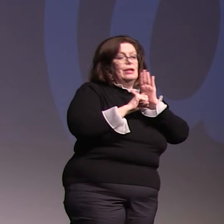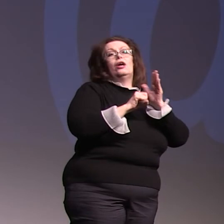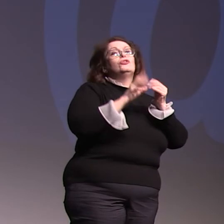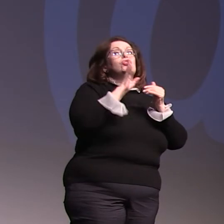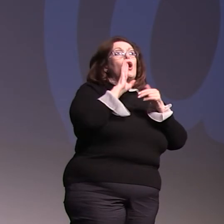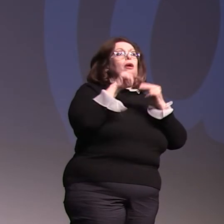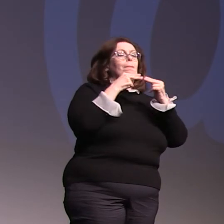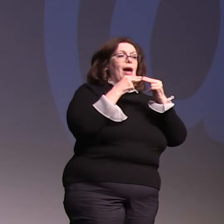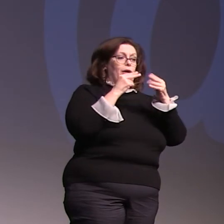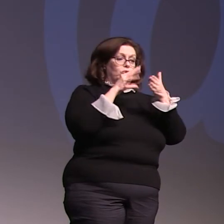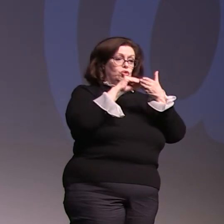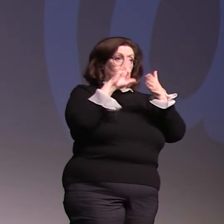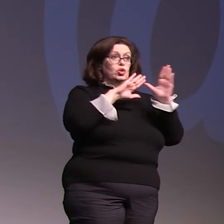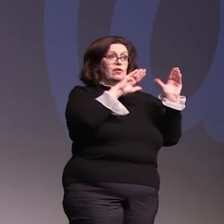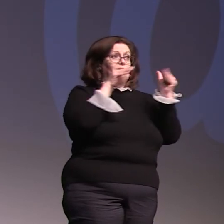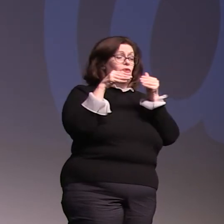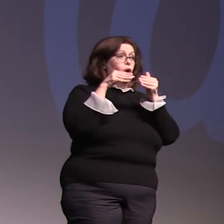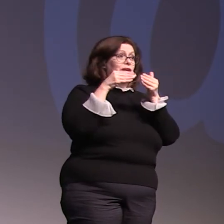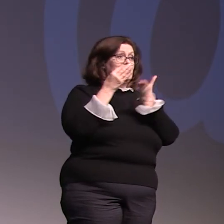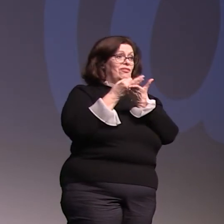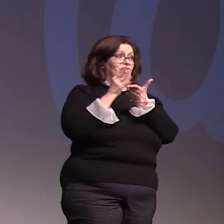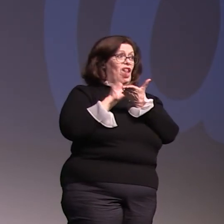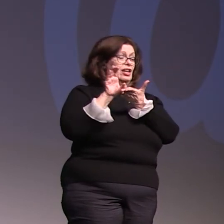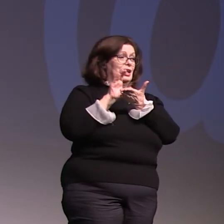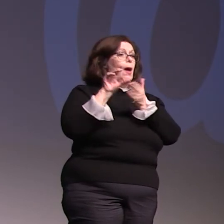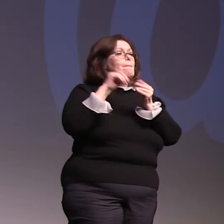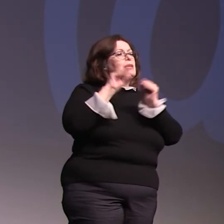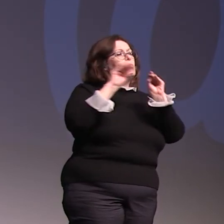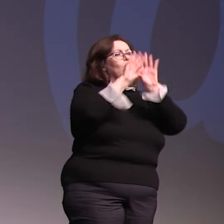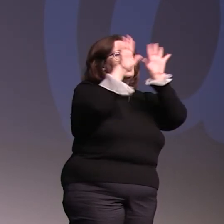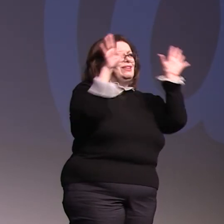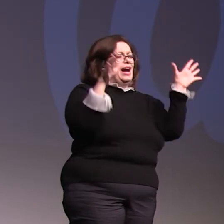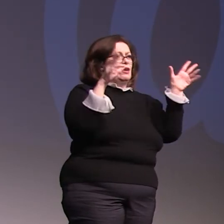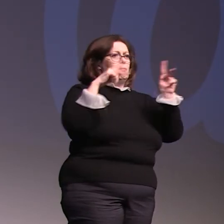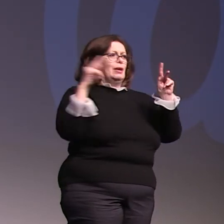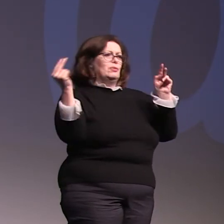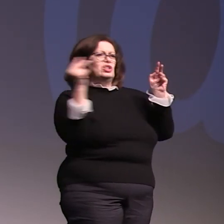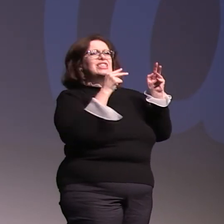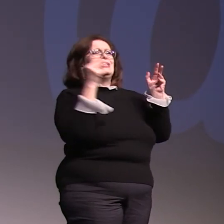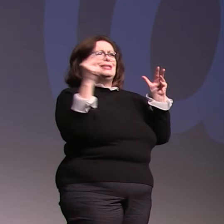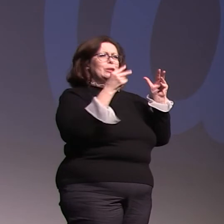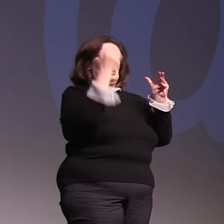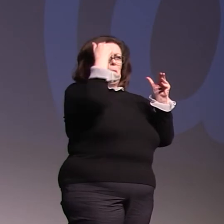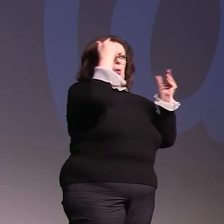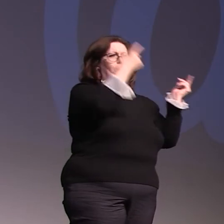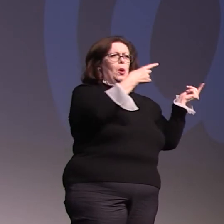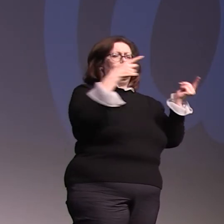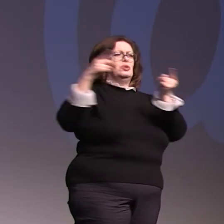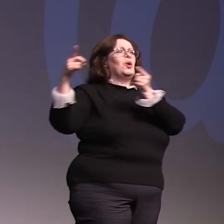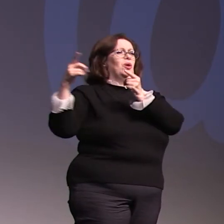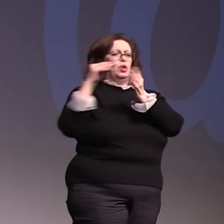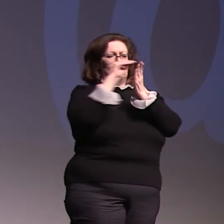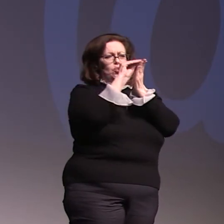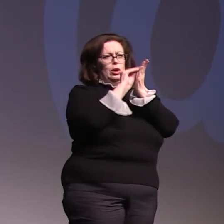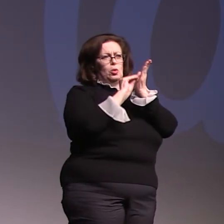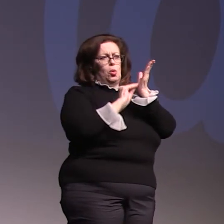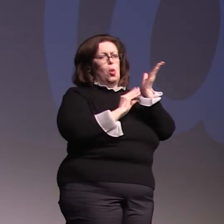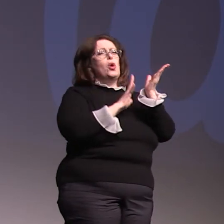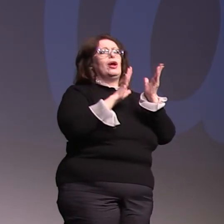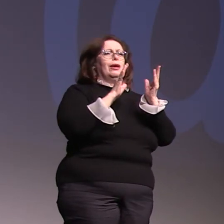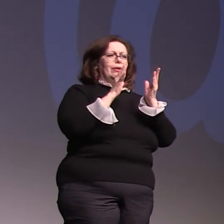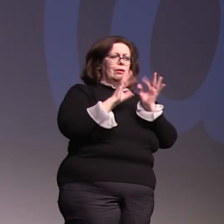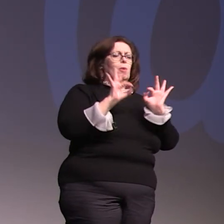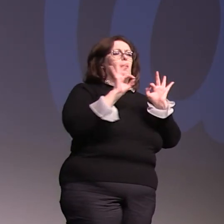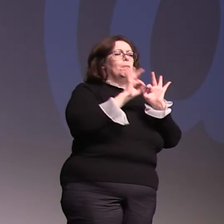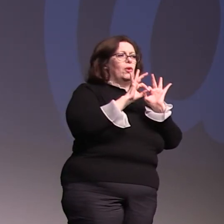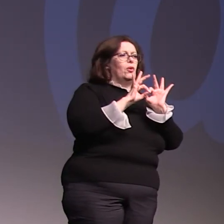funding formula, what that means is more transparency to the public. It does mean that we will have the reporting that I know we are constantly asked for by our